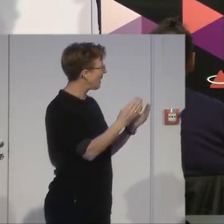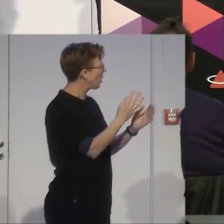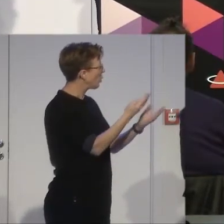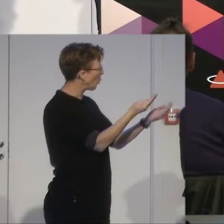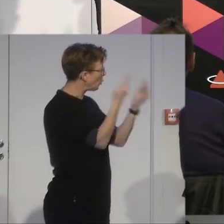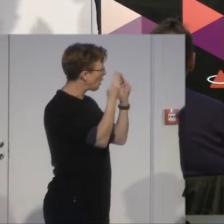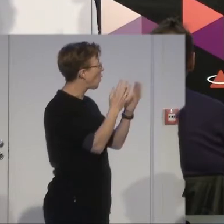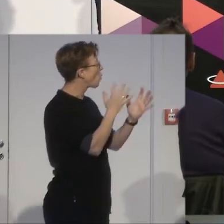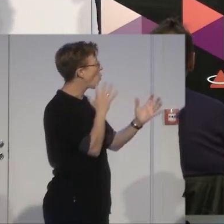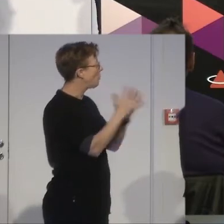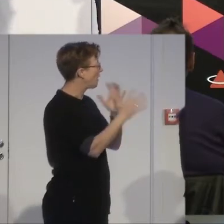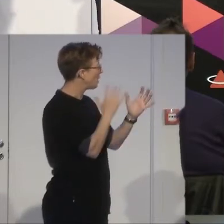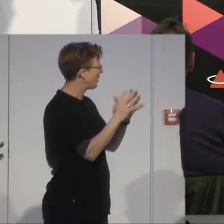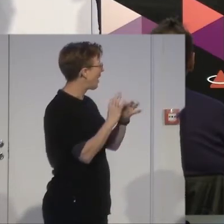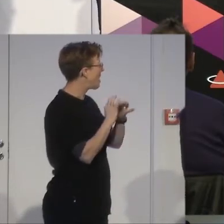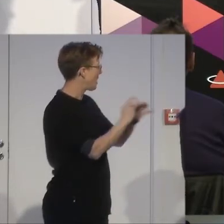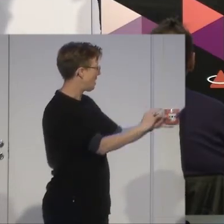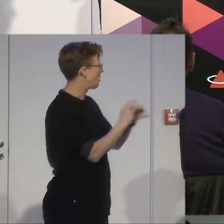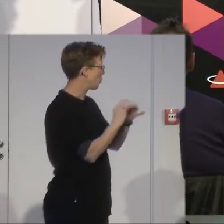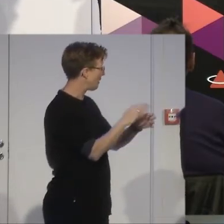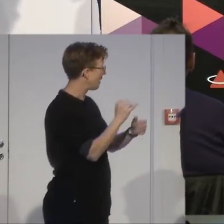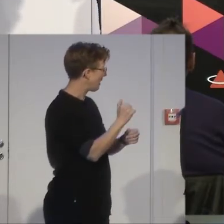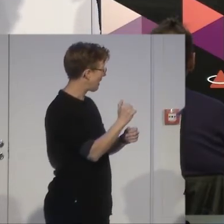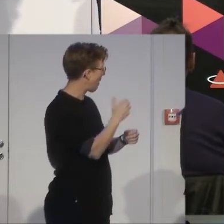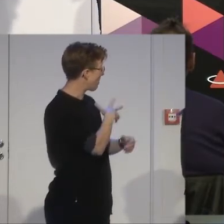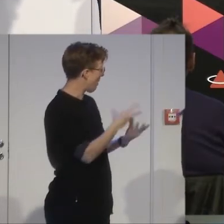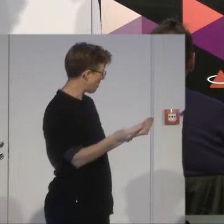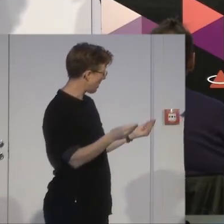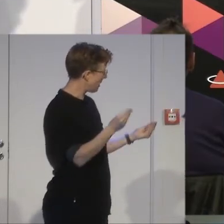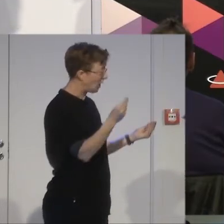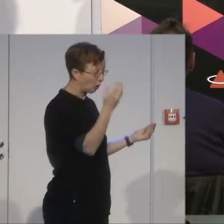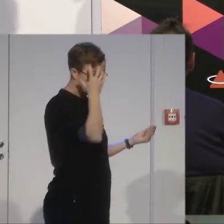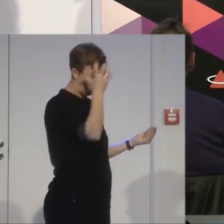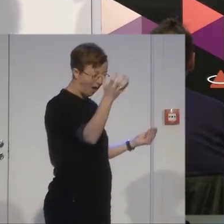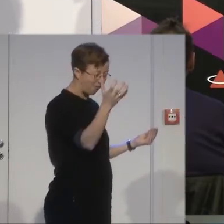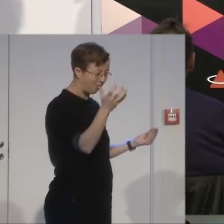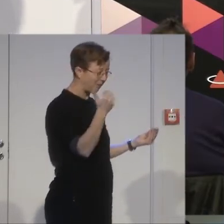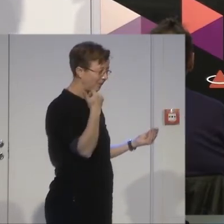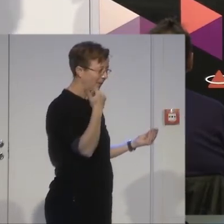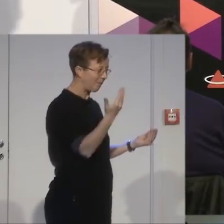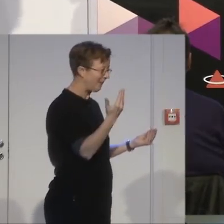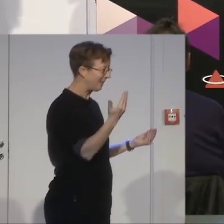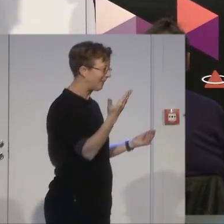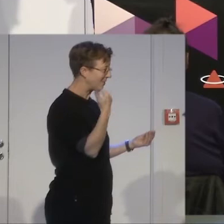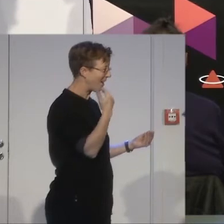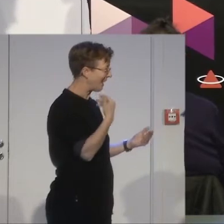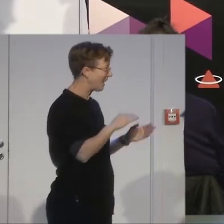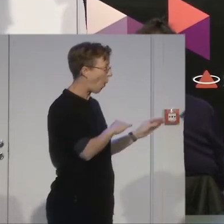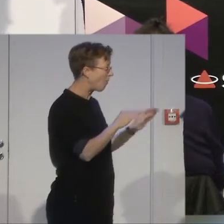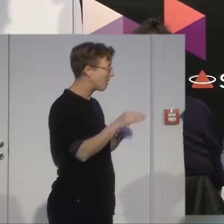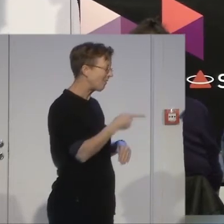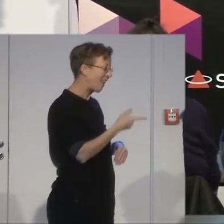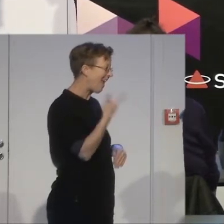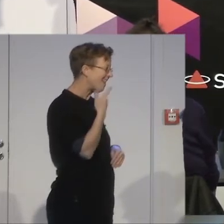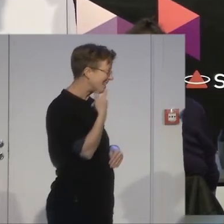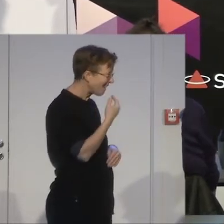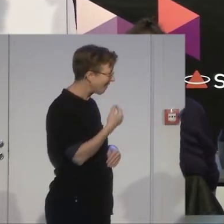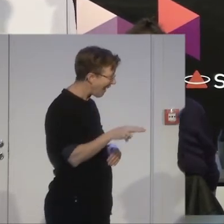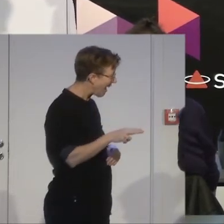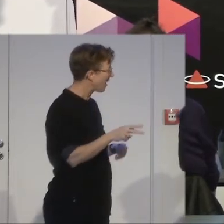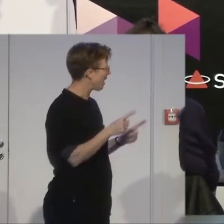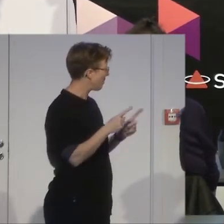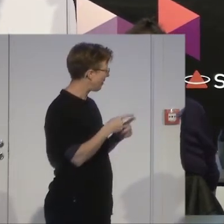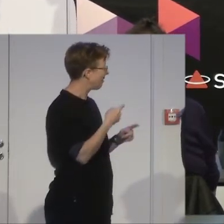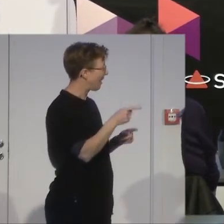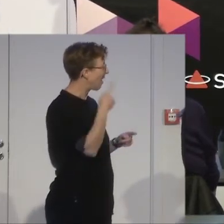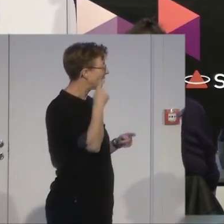in March in Copenhagen. Unfortunately, not translated in English, but you